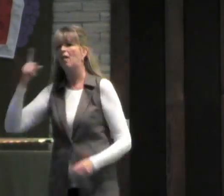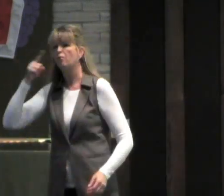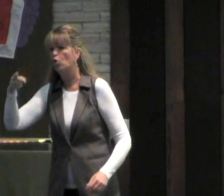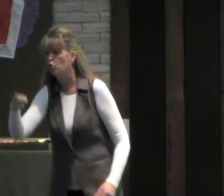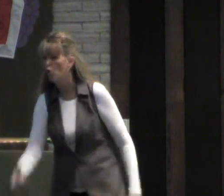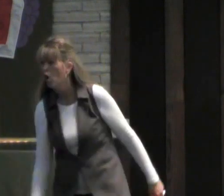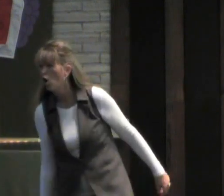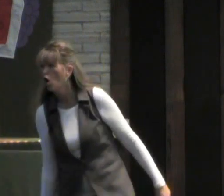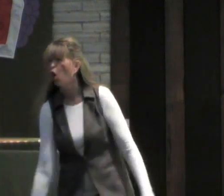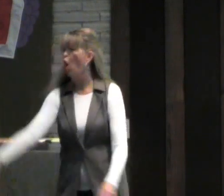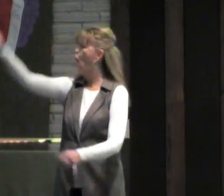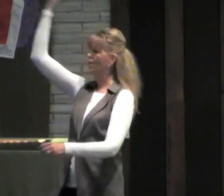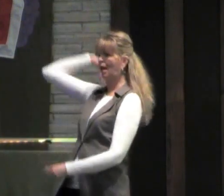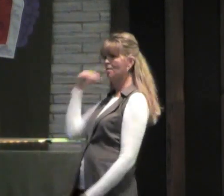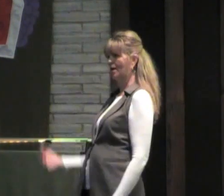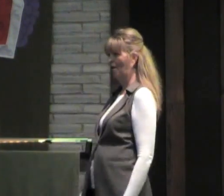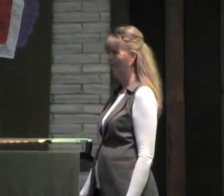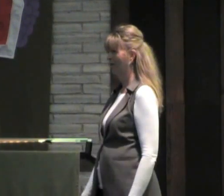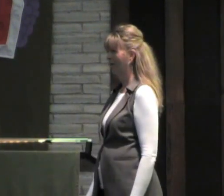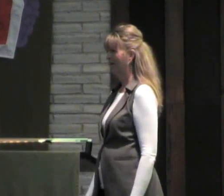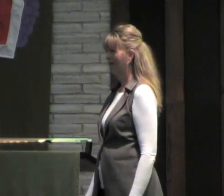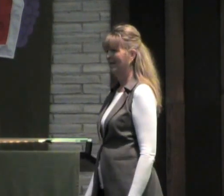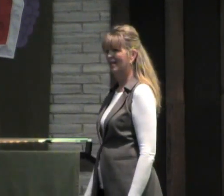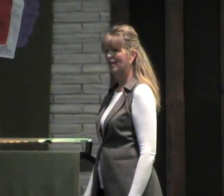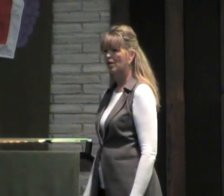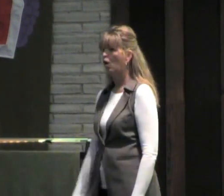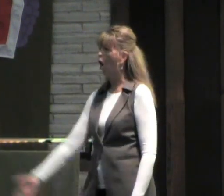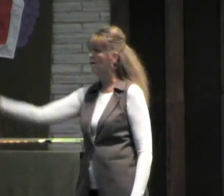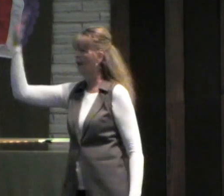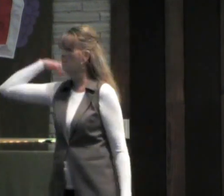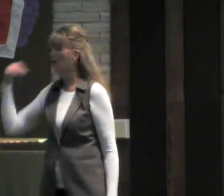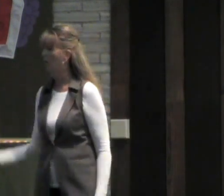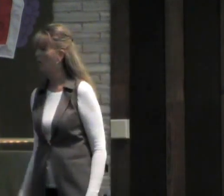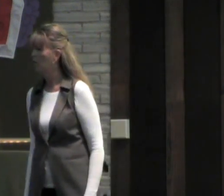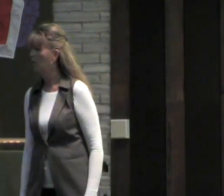things that God plans for you, the things he planned a long time ago.